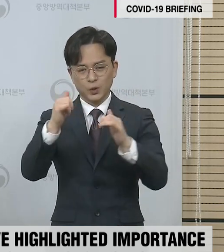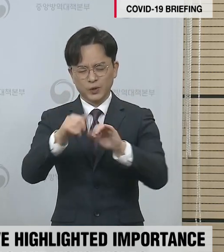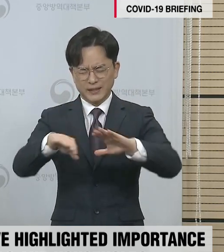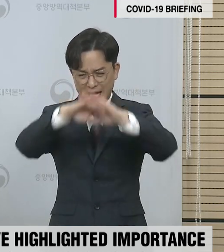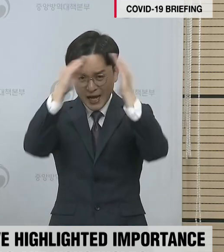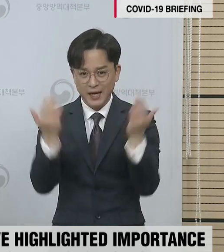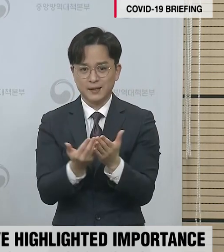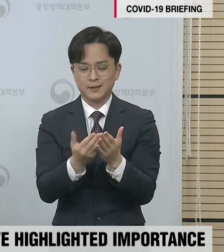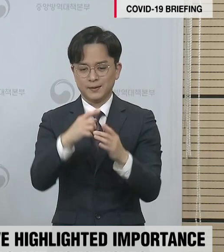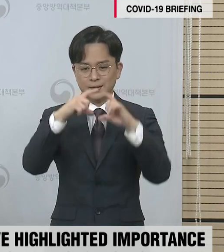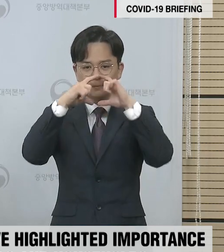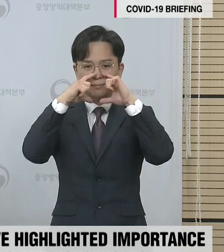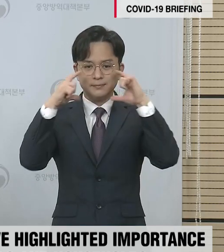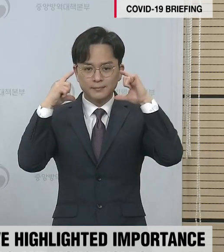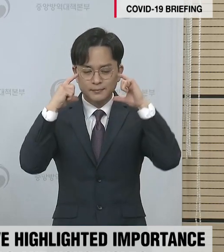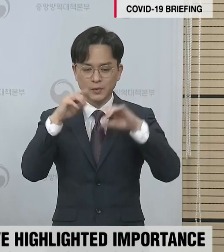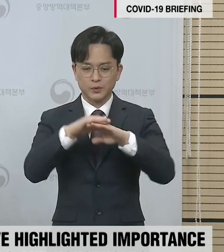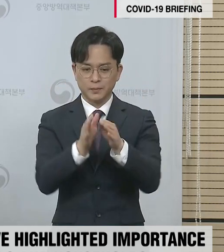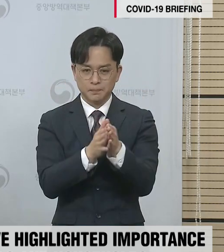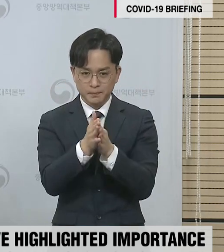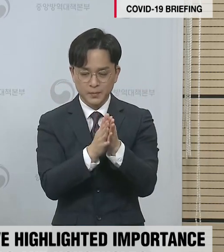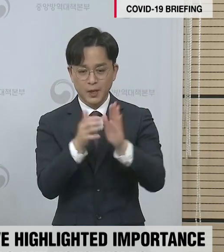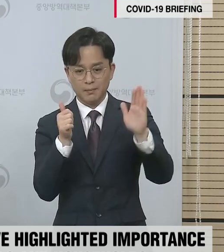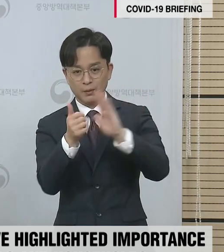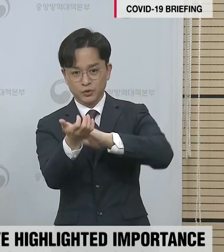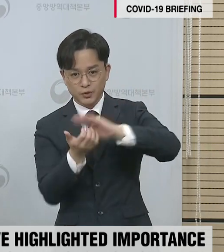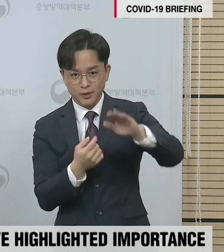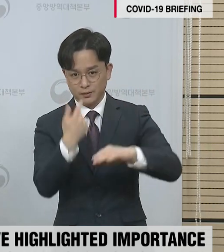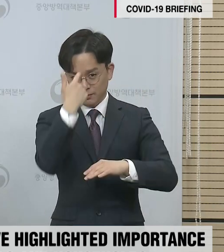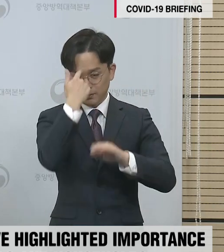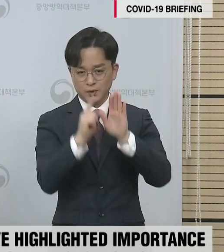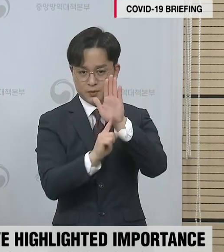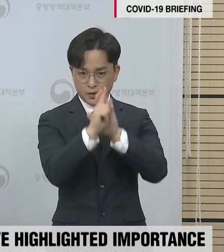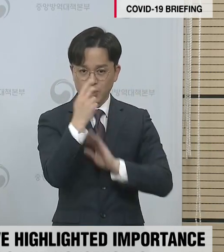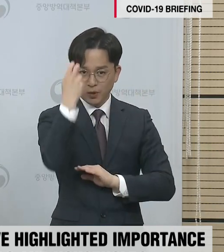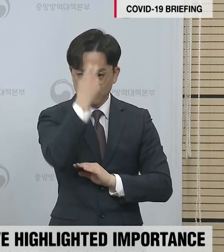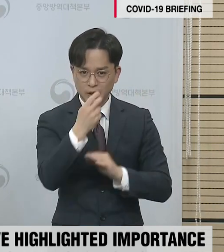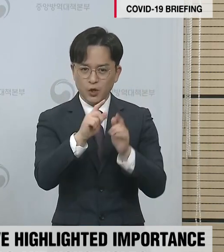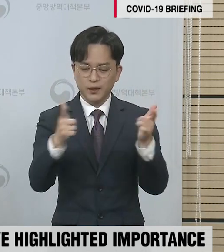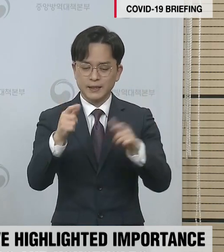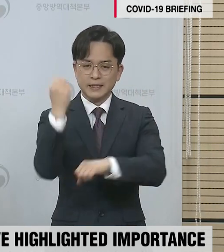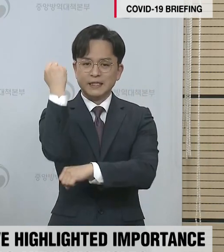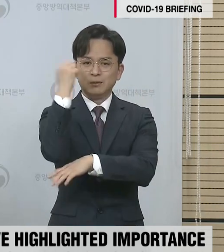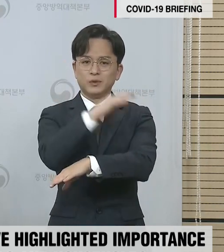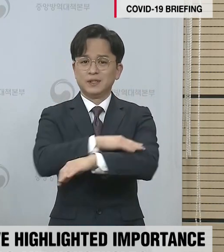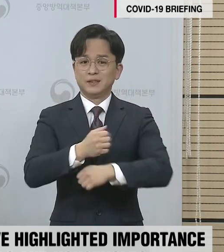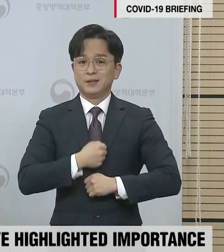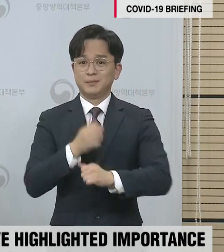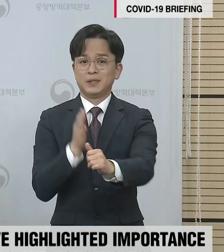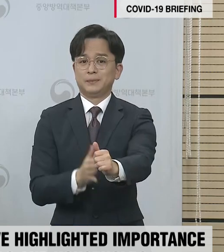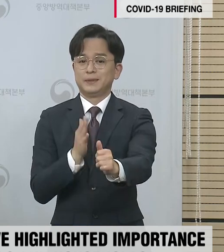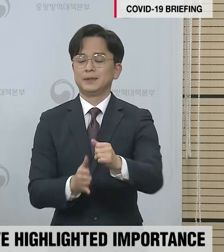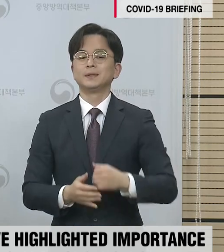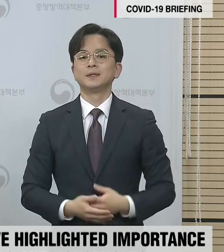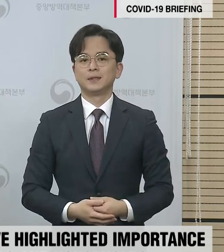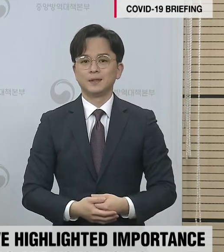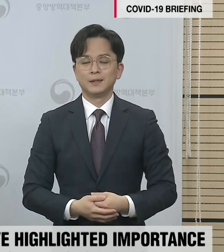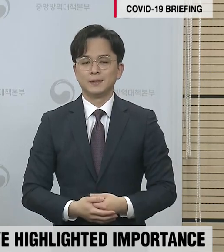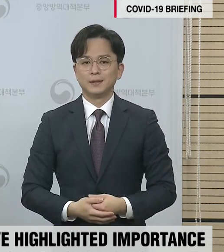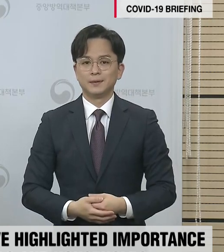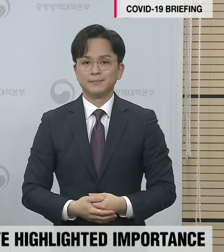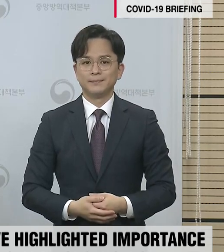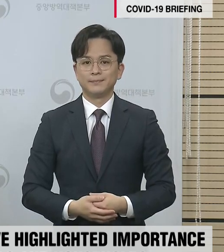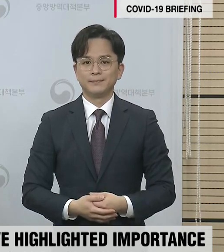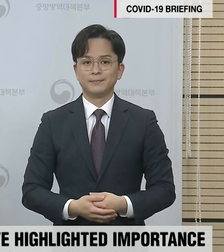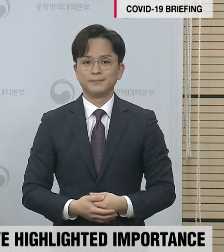parents, patients. So it is very important that we follow the visitor log as well as complete guidance to the hygiene